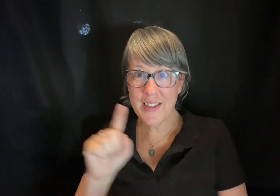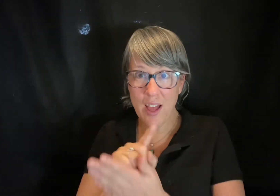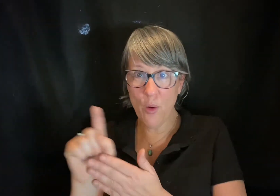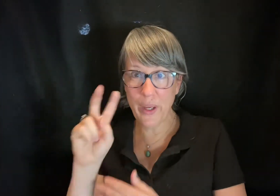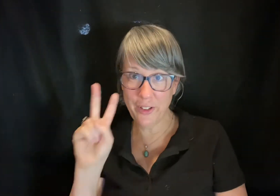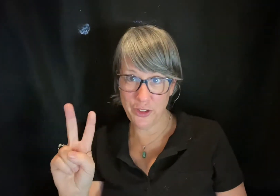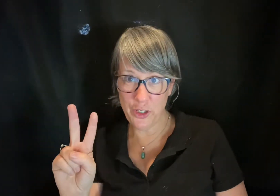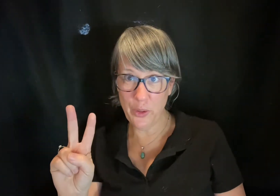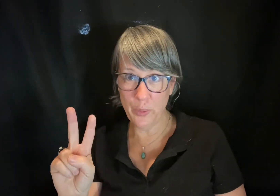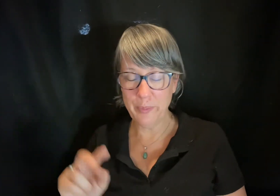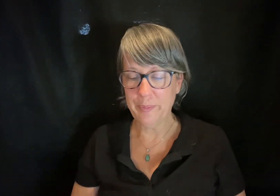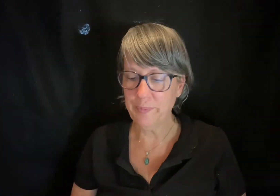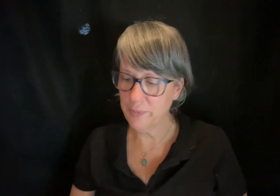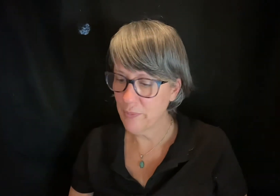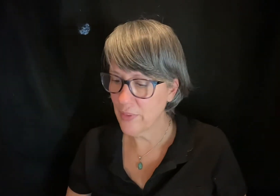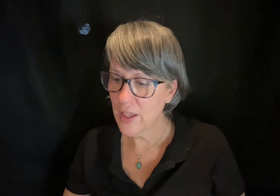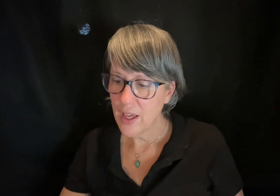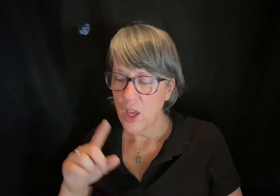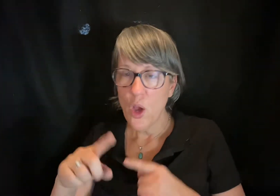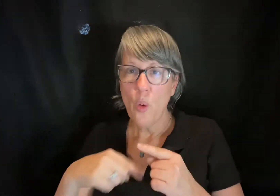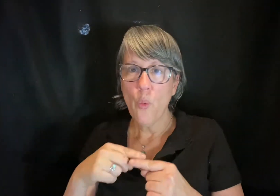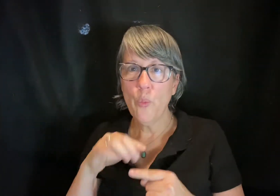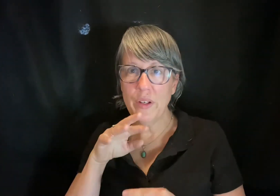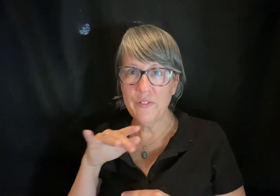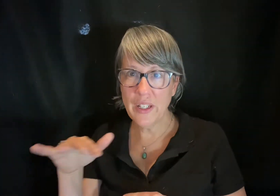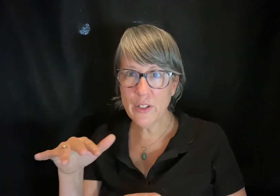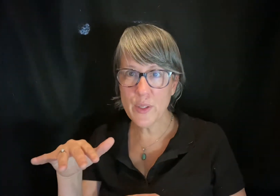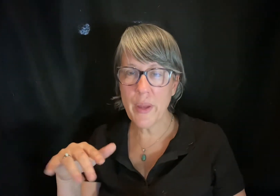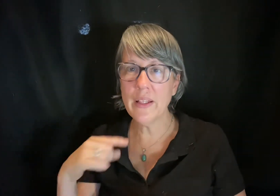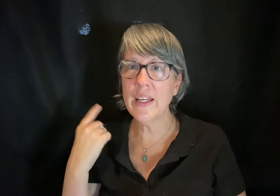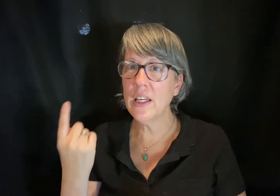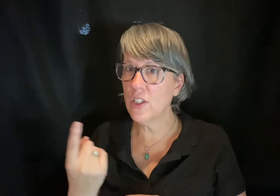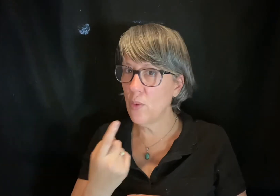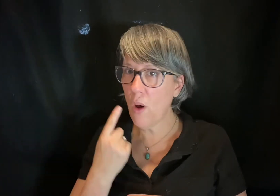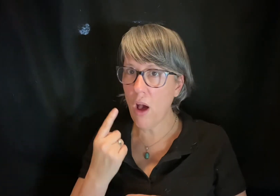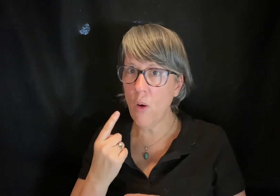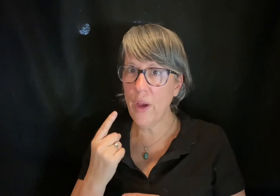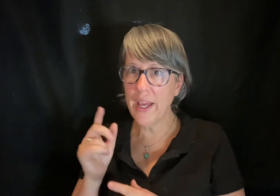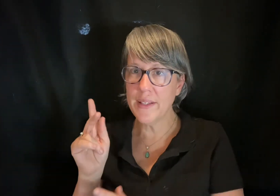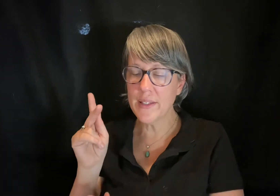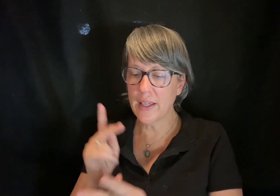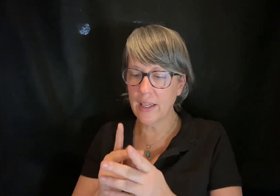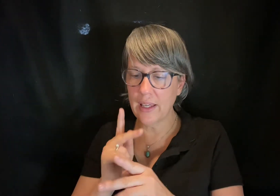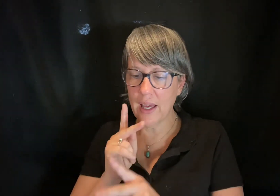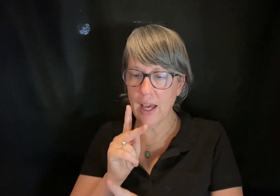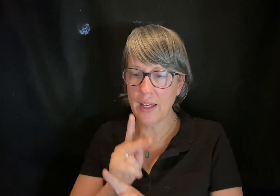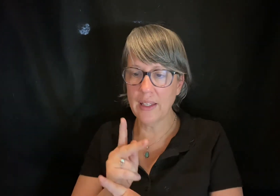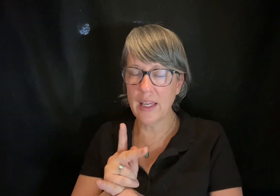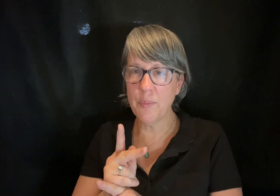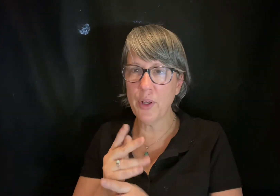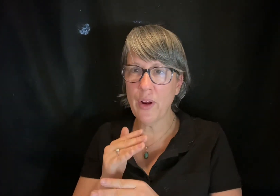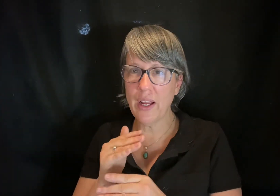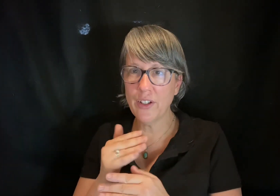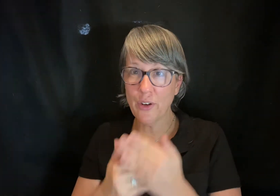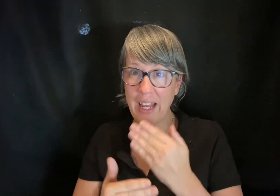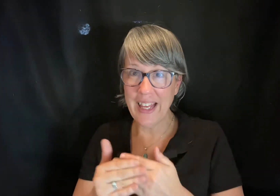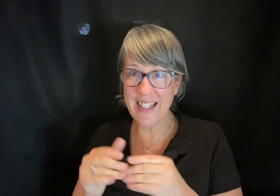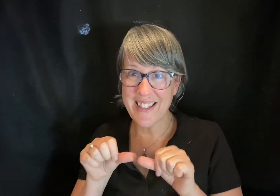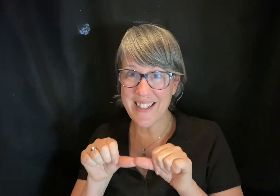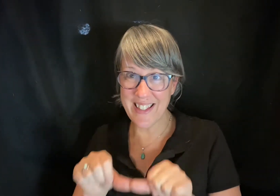ASL week two. When fingerspelling, you always keep your hands